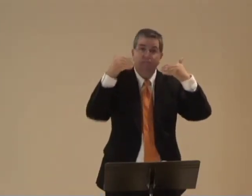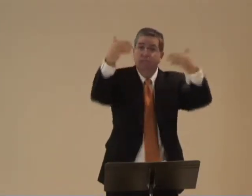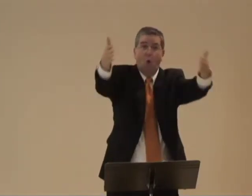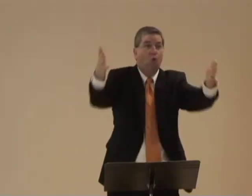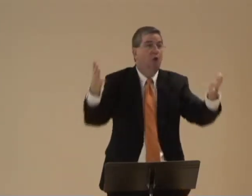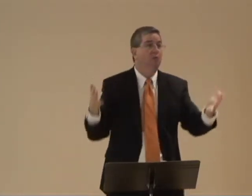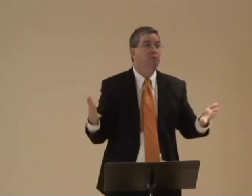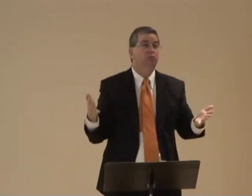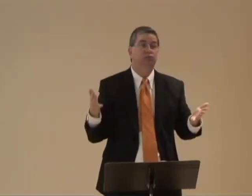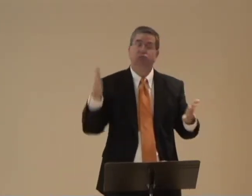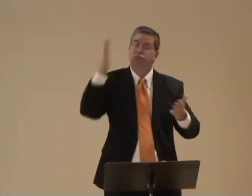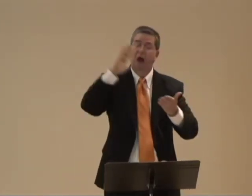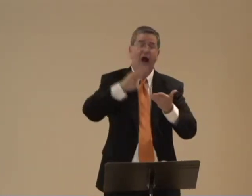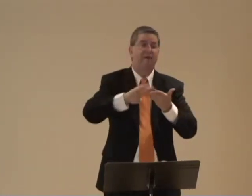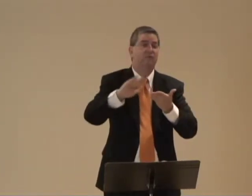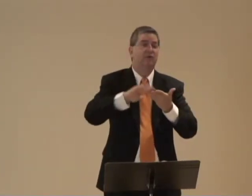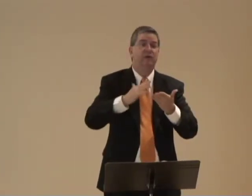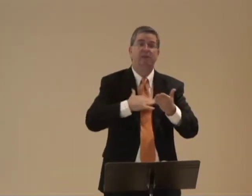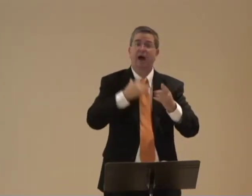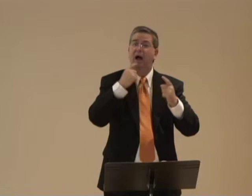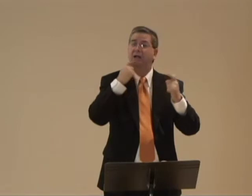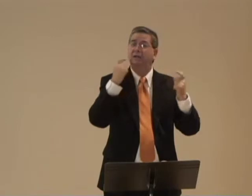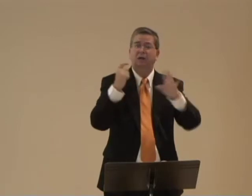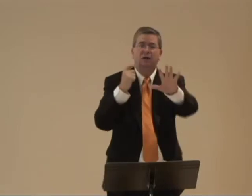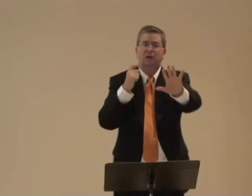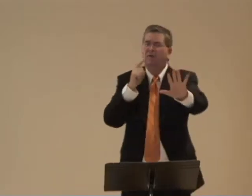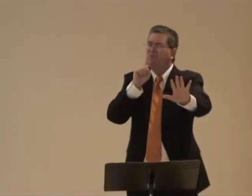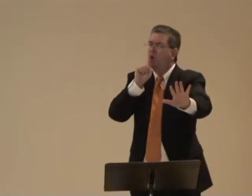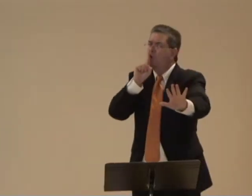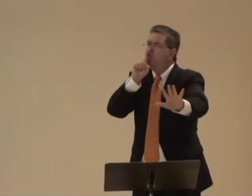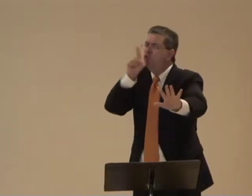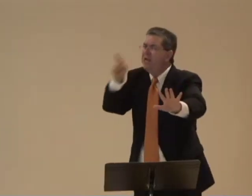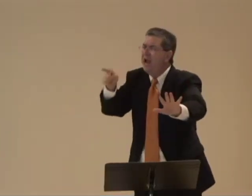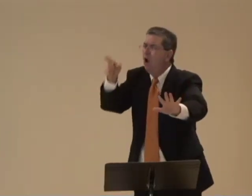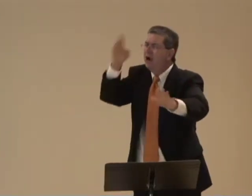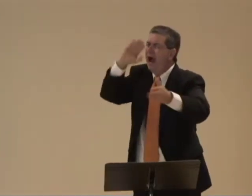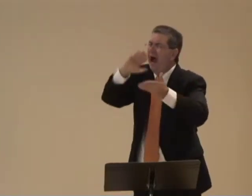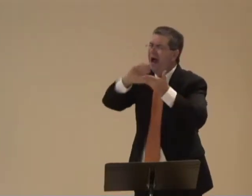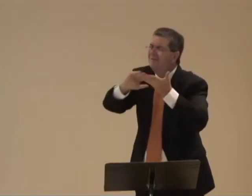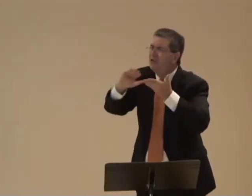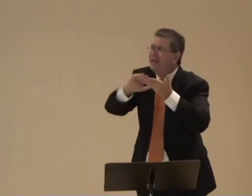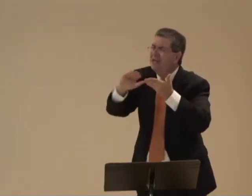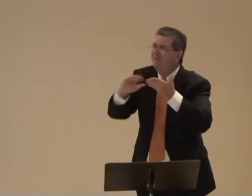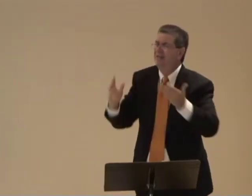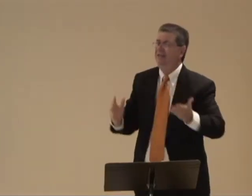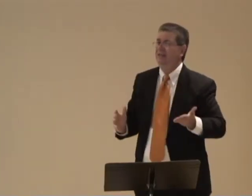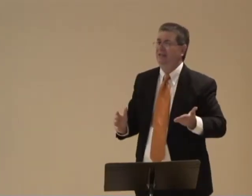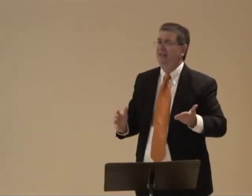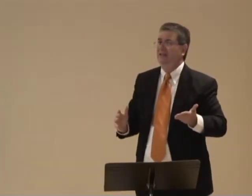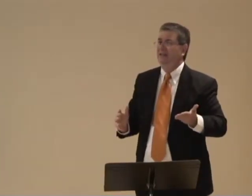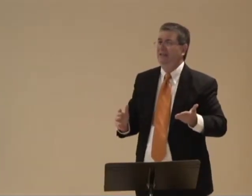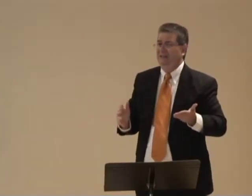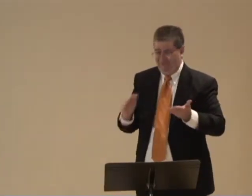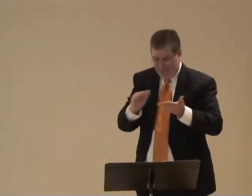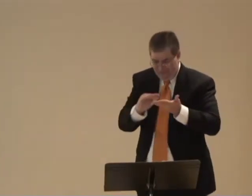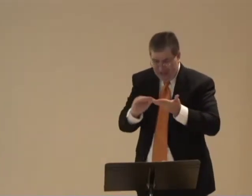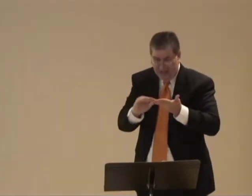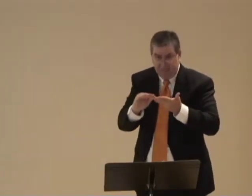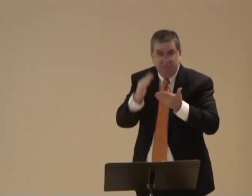feel embarrassed about something happened. Get over it. Forget about it. Forgive others. Forgive